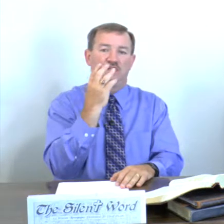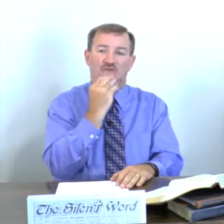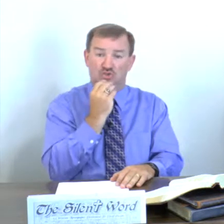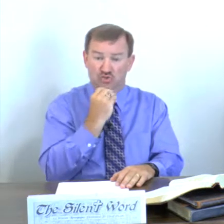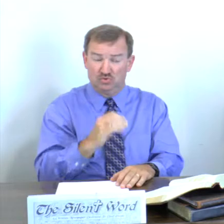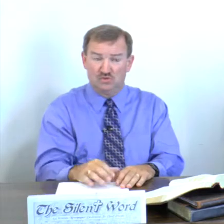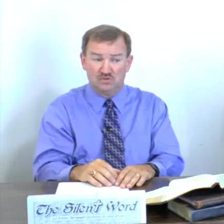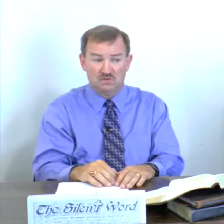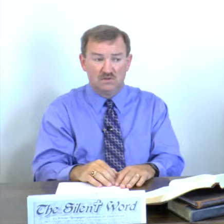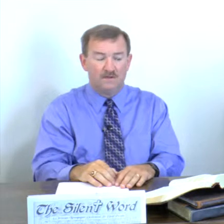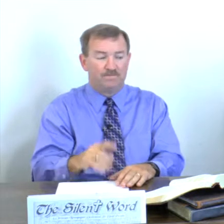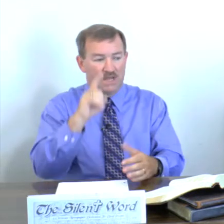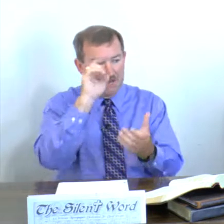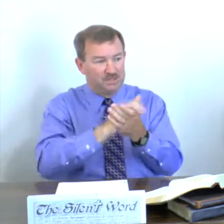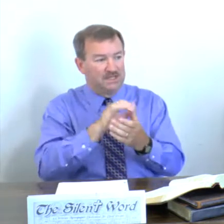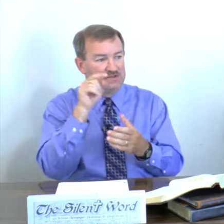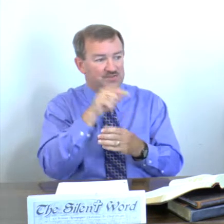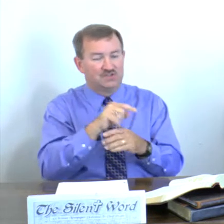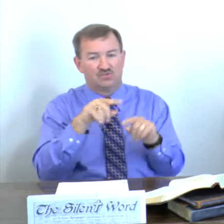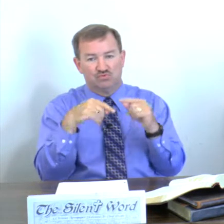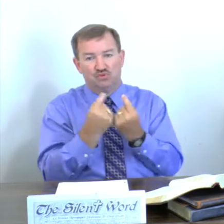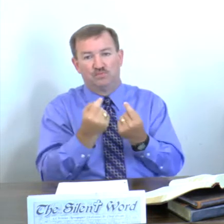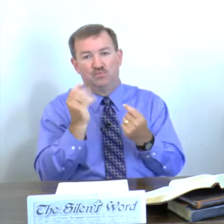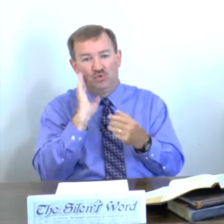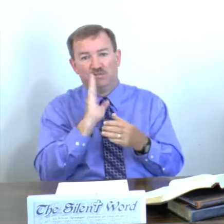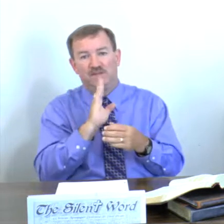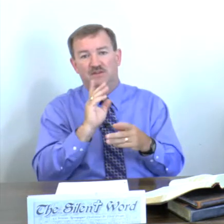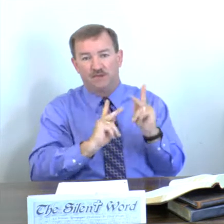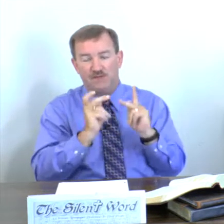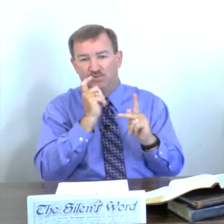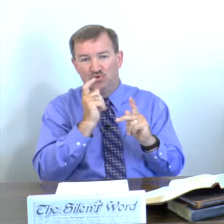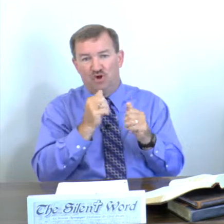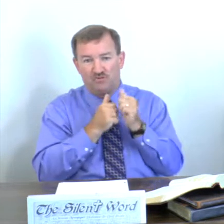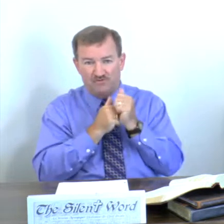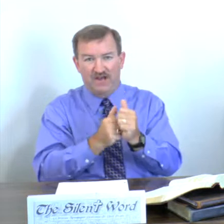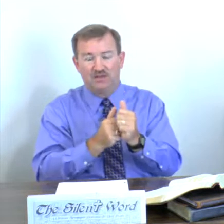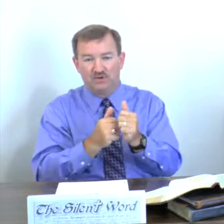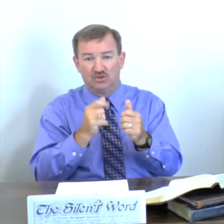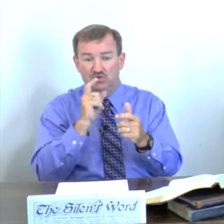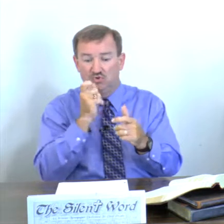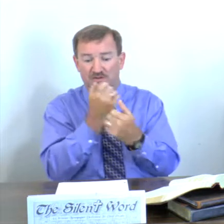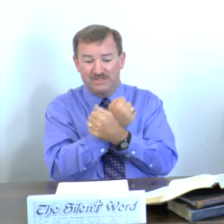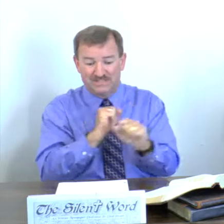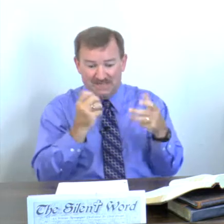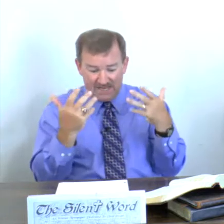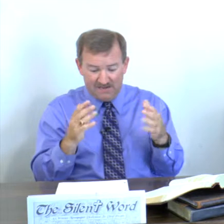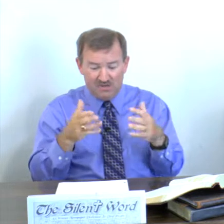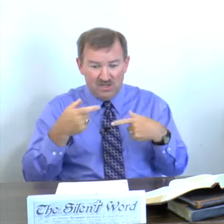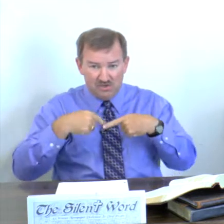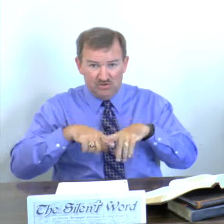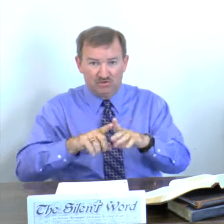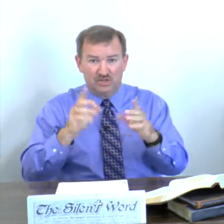the Jews. I believe this group will be the people who are following, who have been saved during